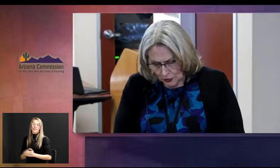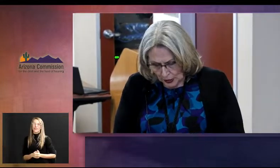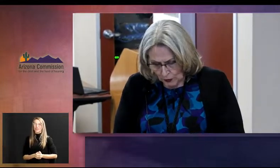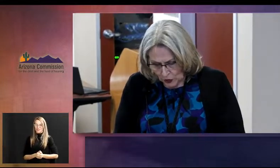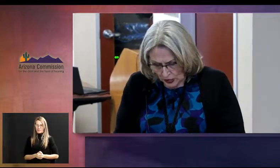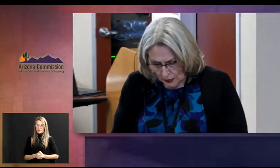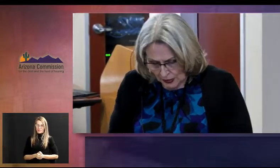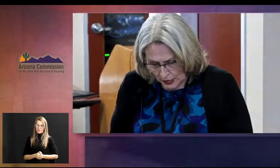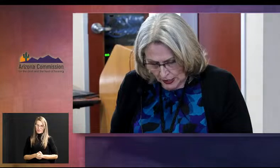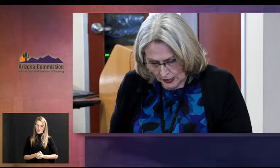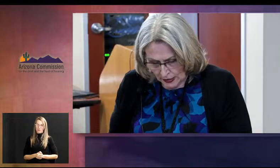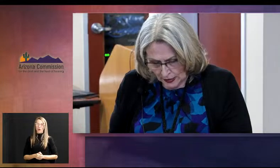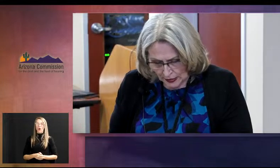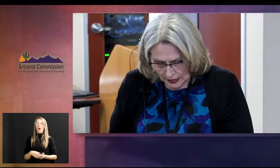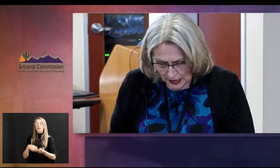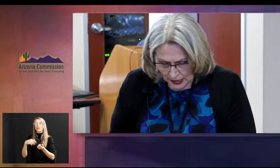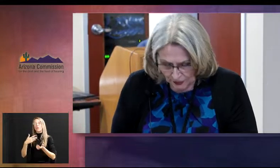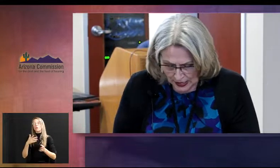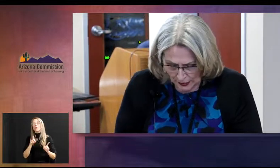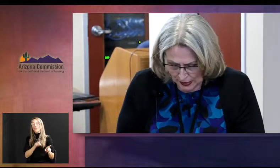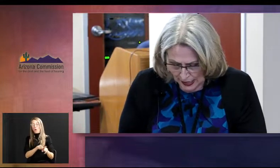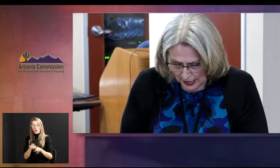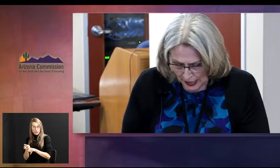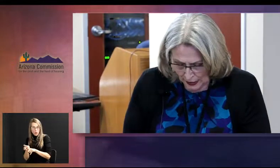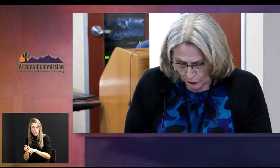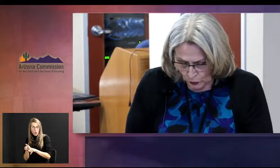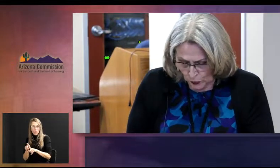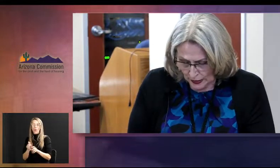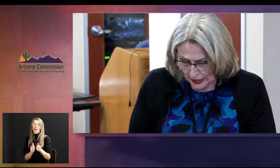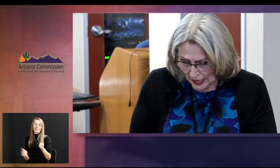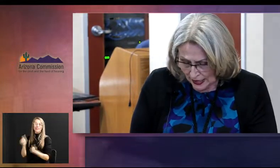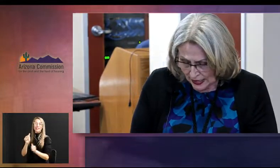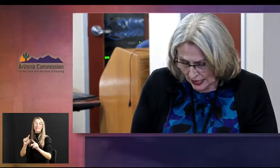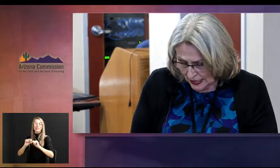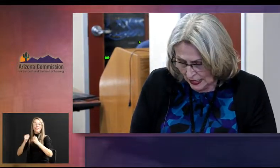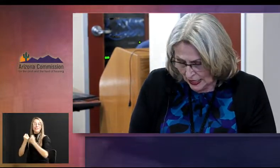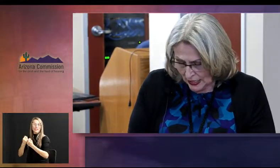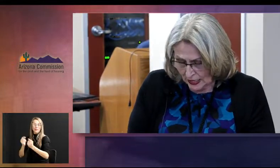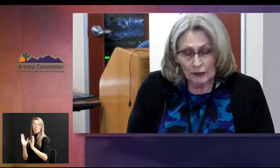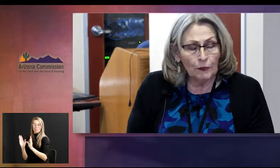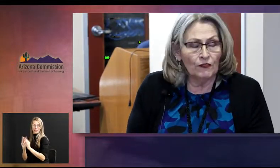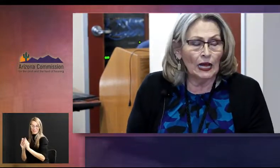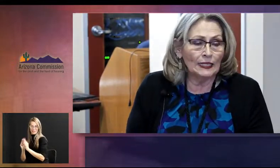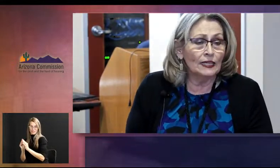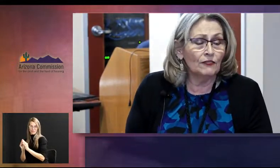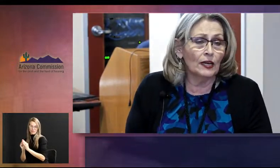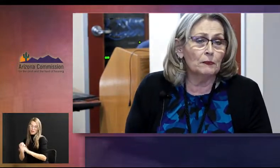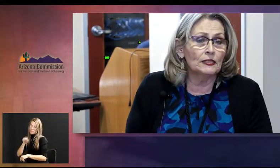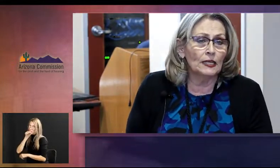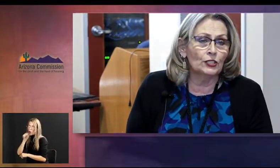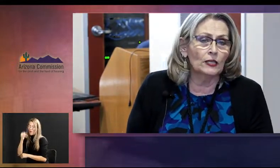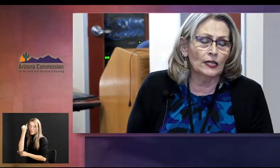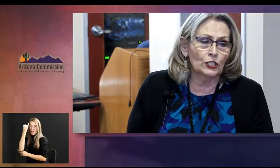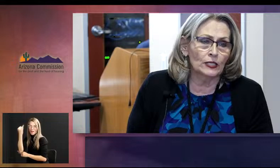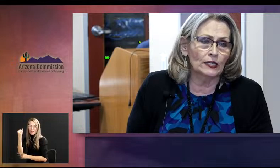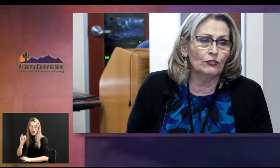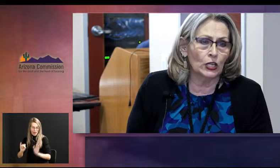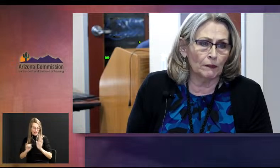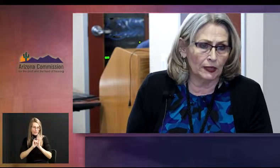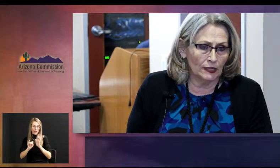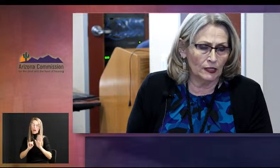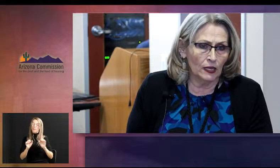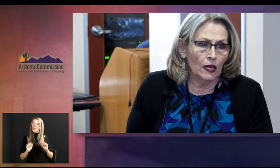The other thing we've talked about in executive team, and I really like this idea, is identifying potential